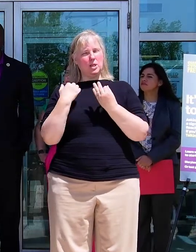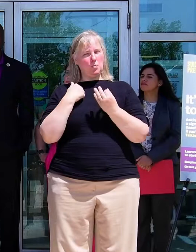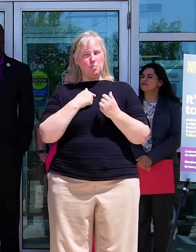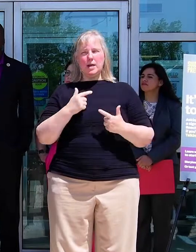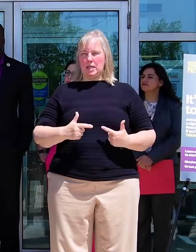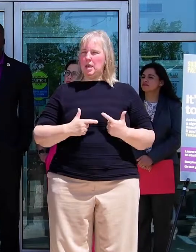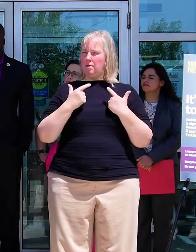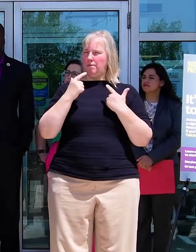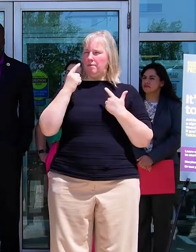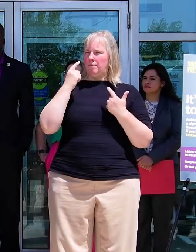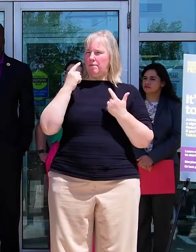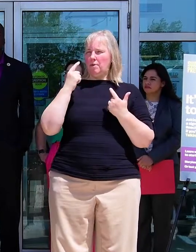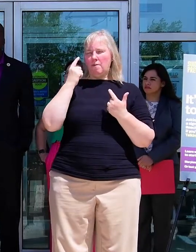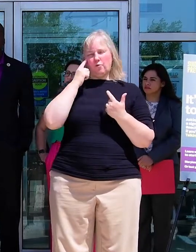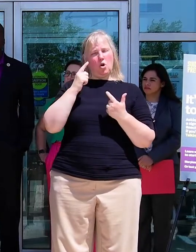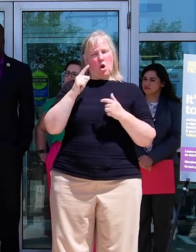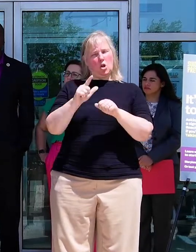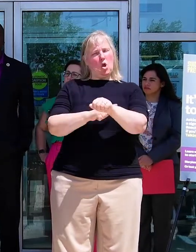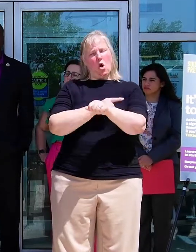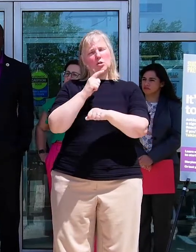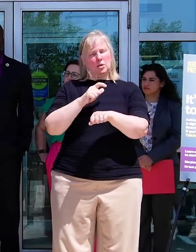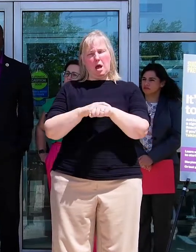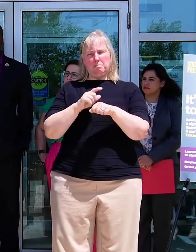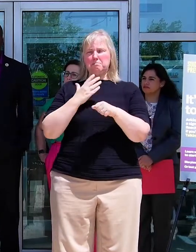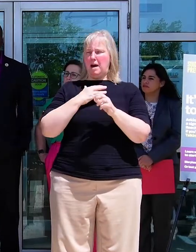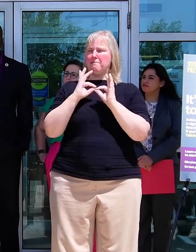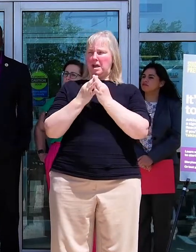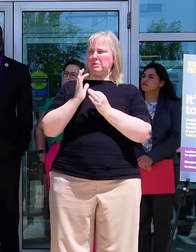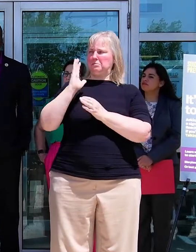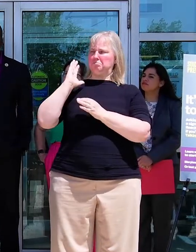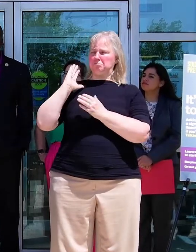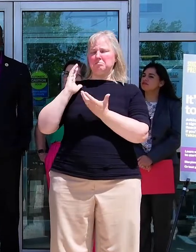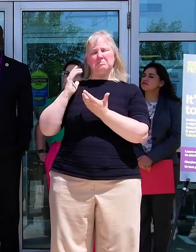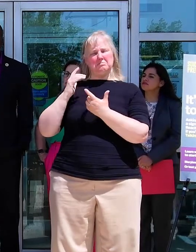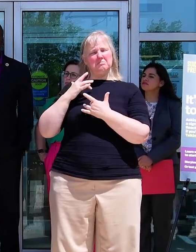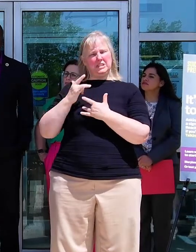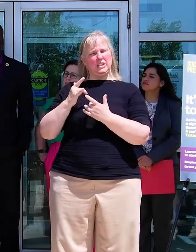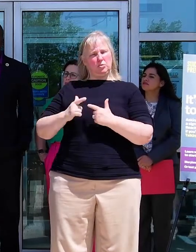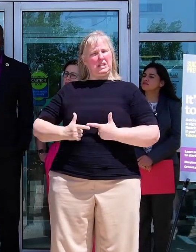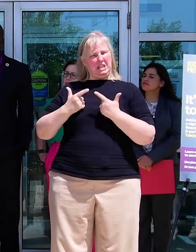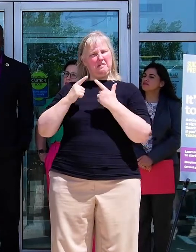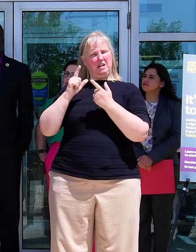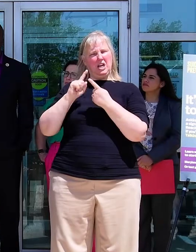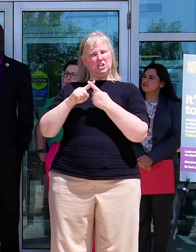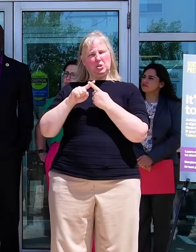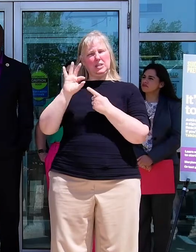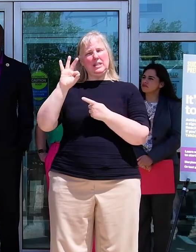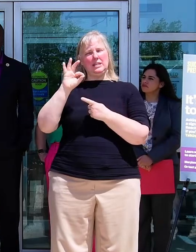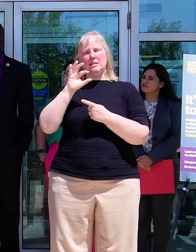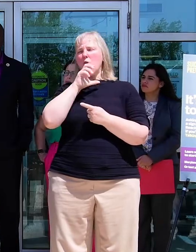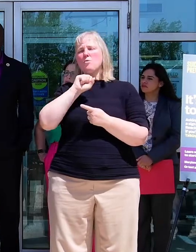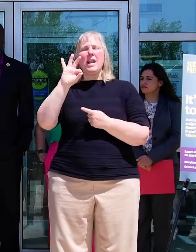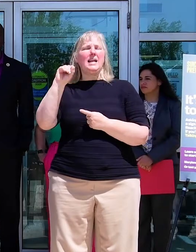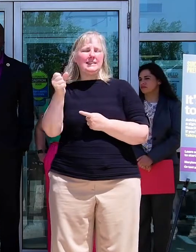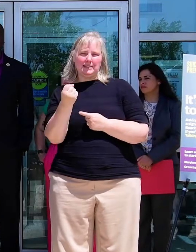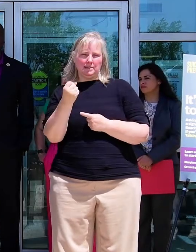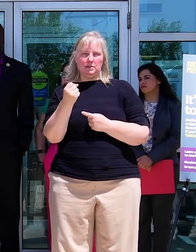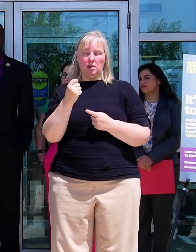period of time, right? It's normal for us to make it well into our 90s. And so what that inner voice said